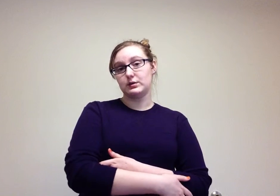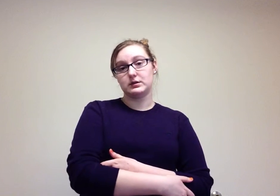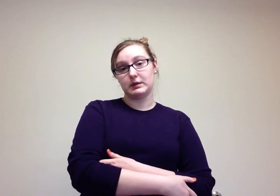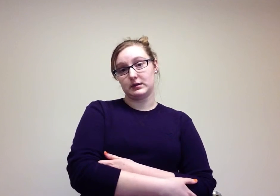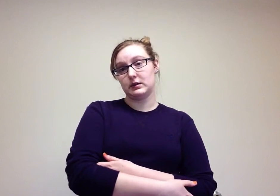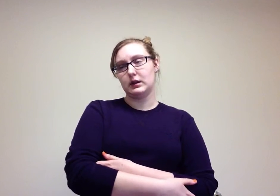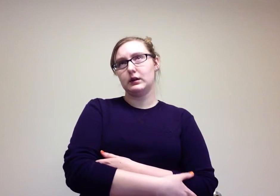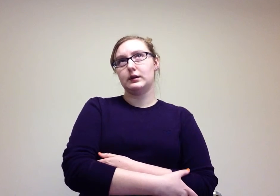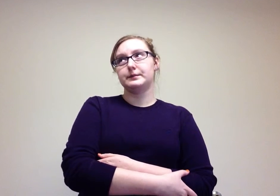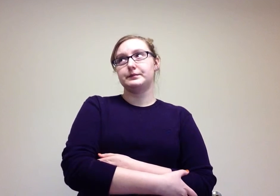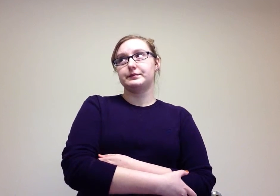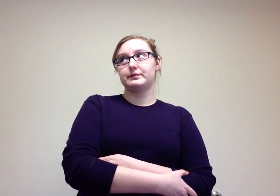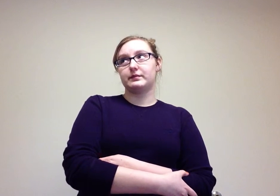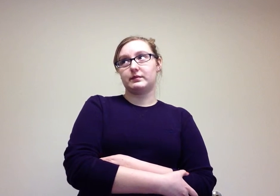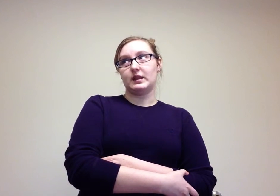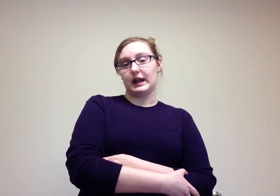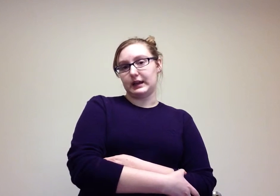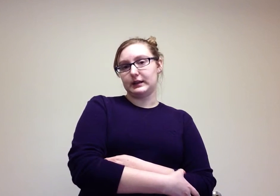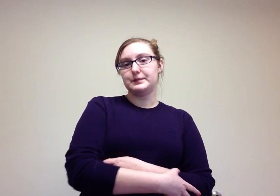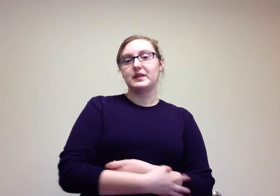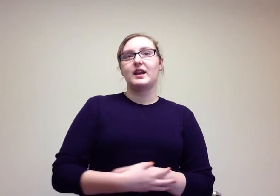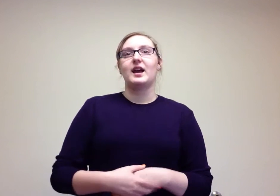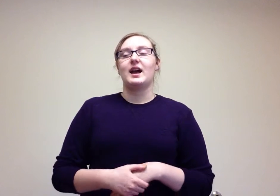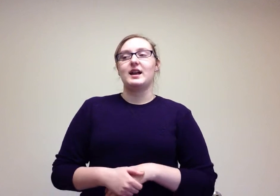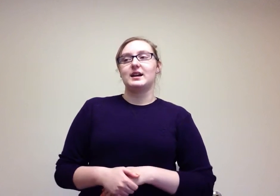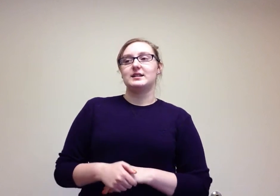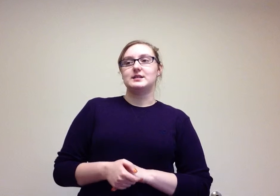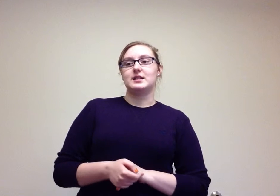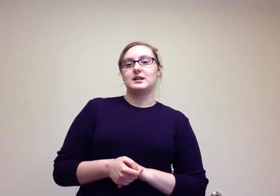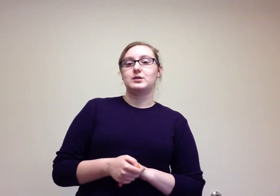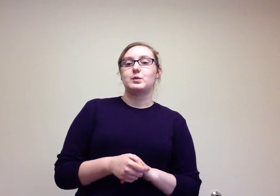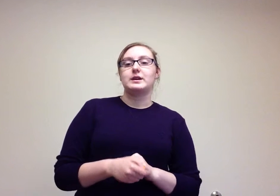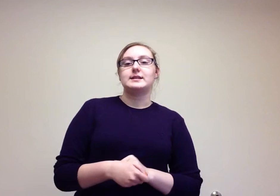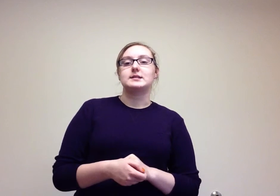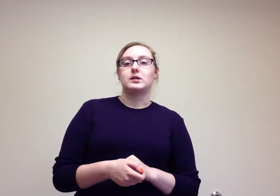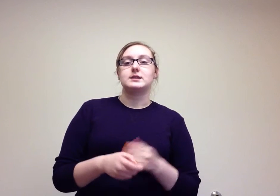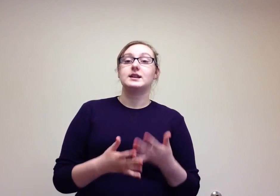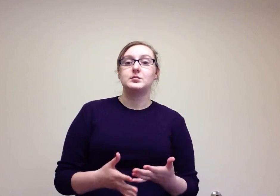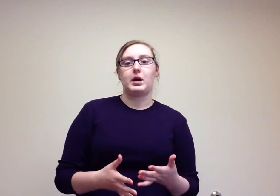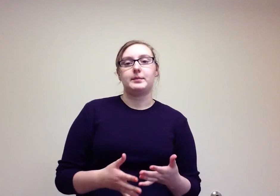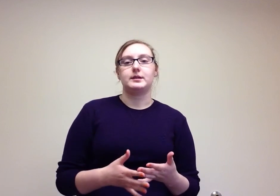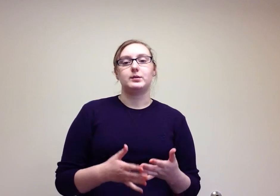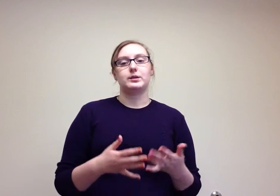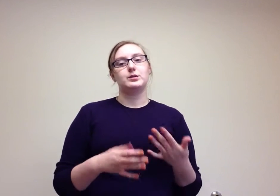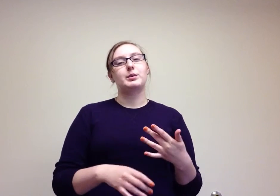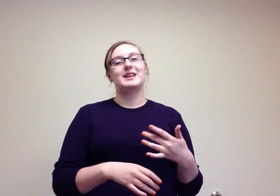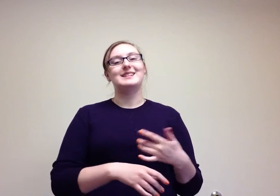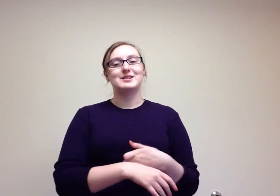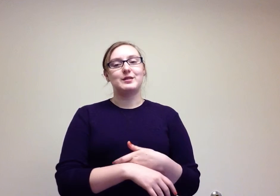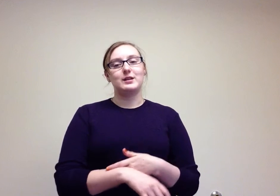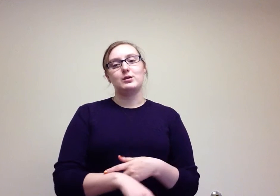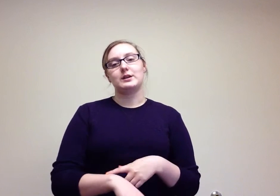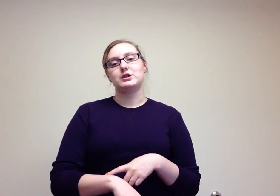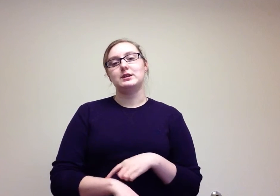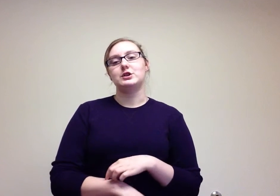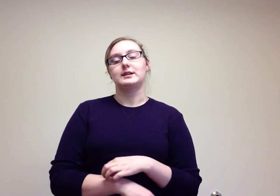is vein lining. And then the other one is called skin popping, where you don't put it into the vein, you actually inject it